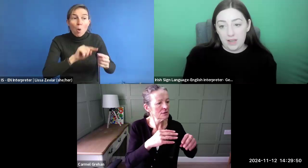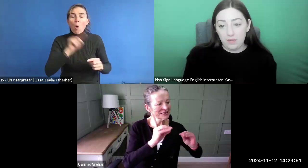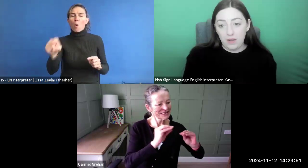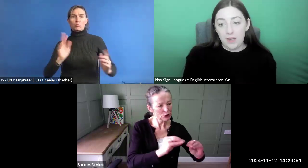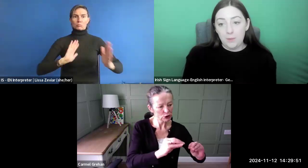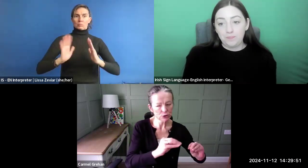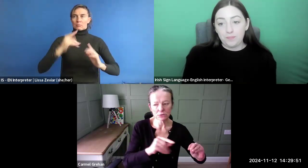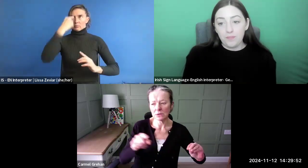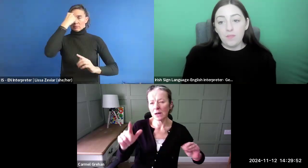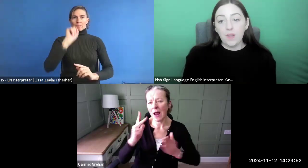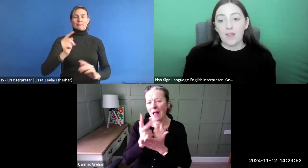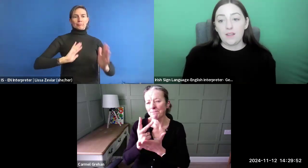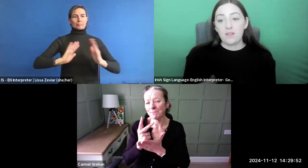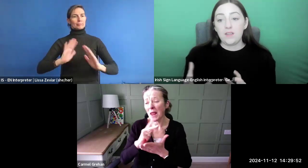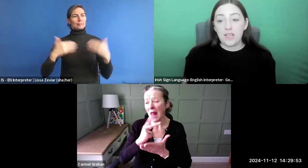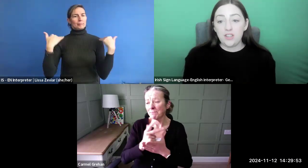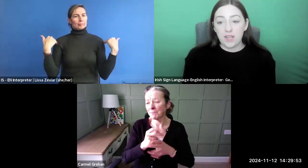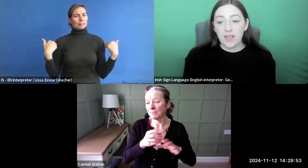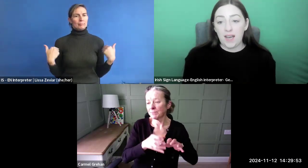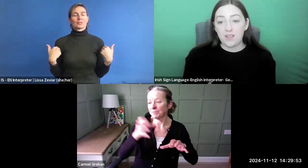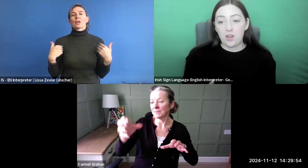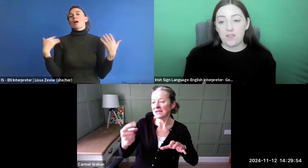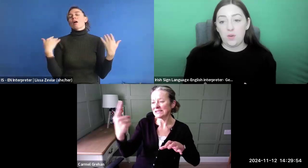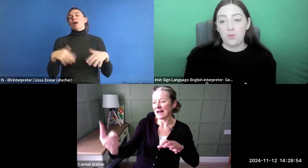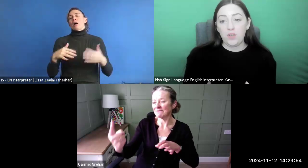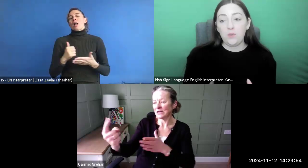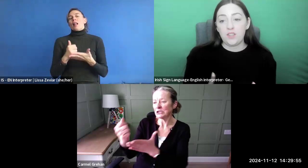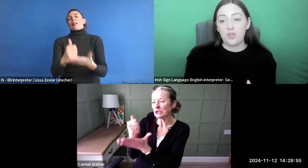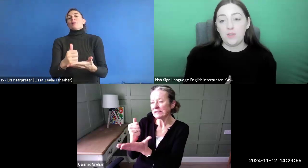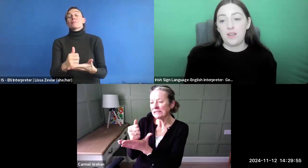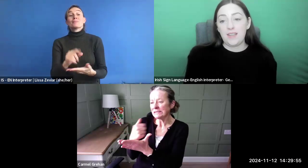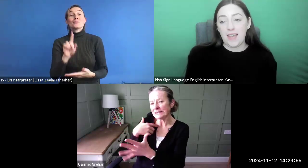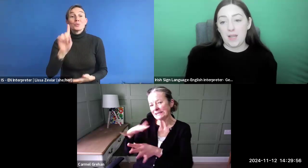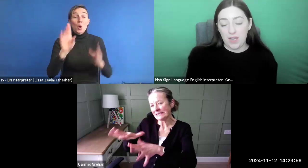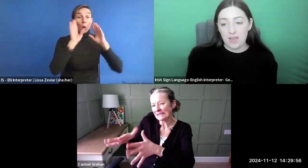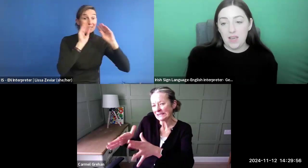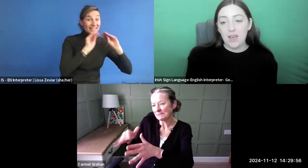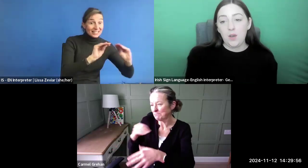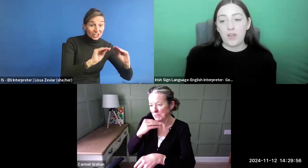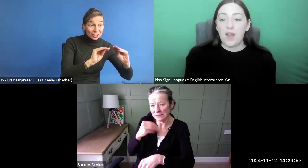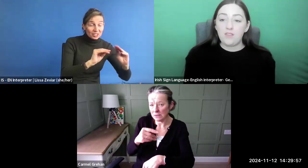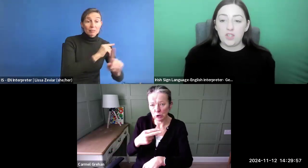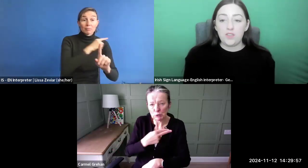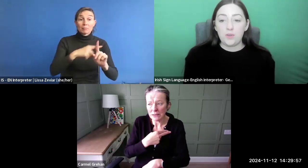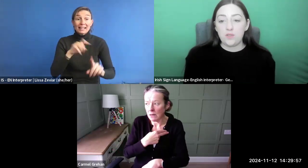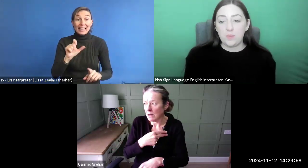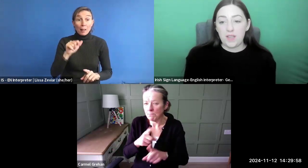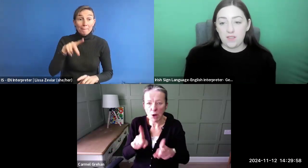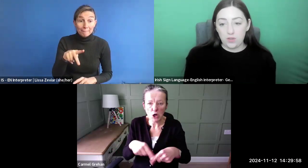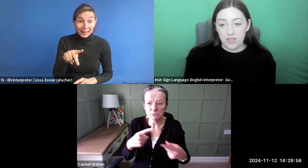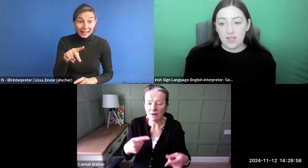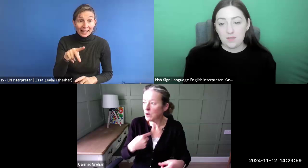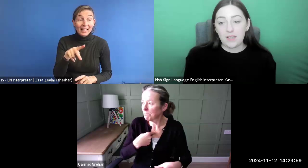strongly believe that the teaching and also using tools like the ELP when you have students who are